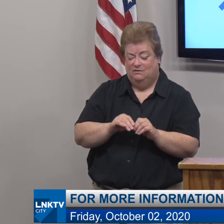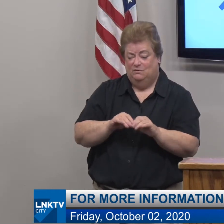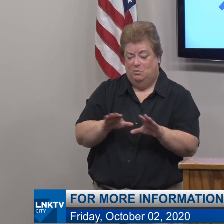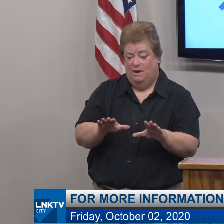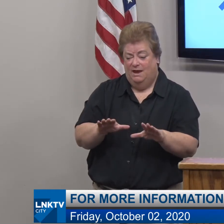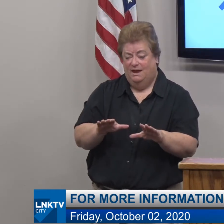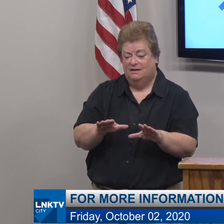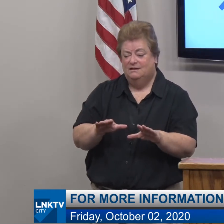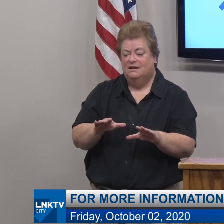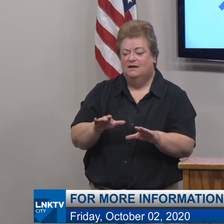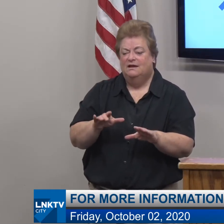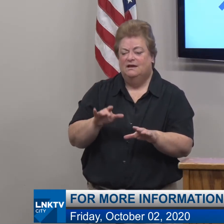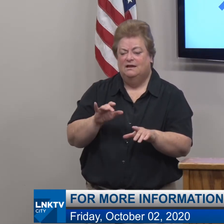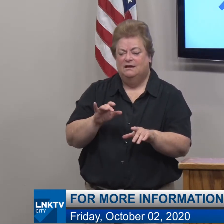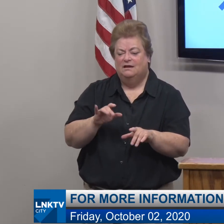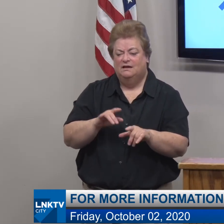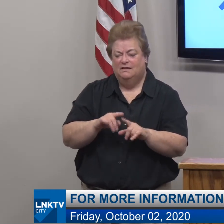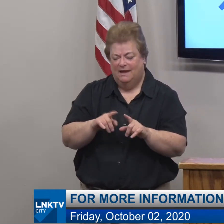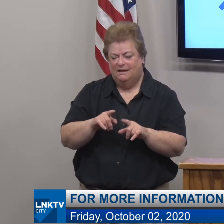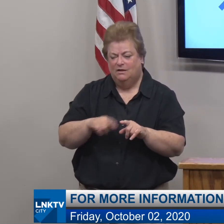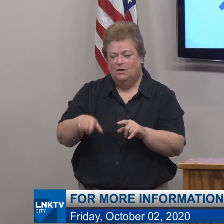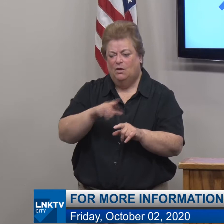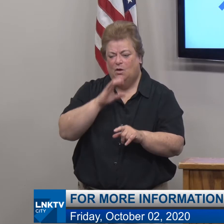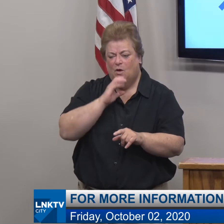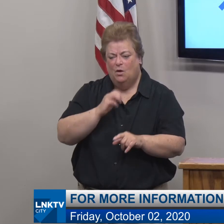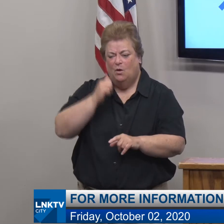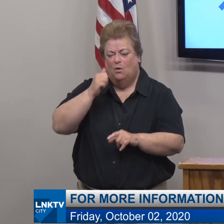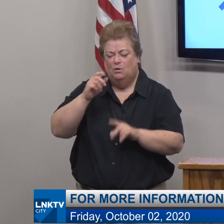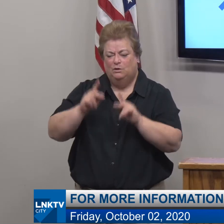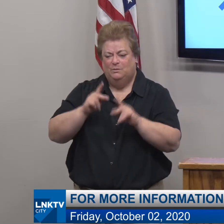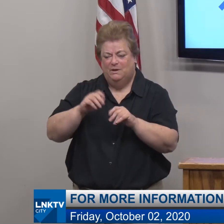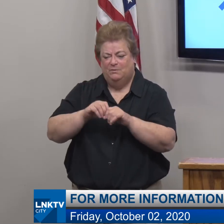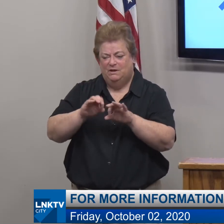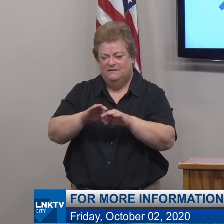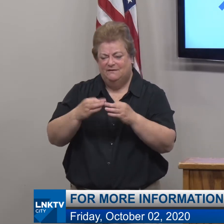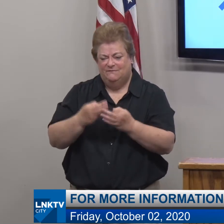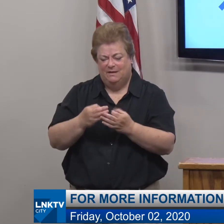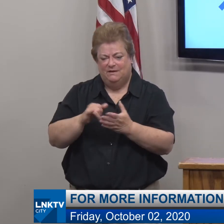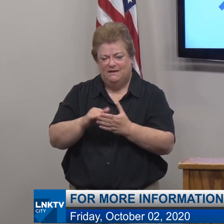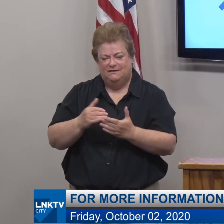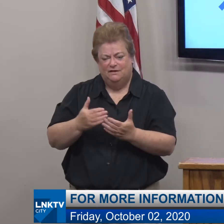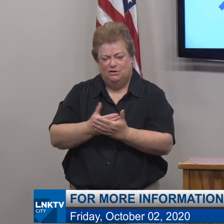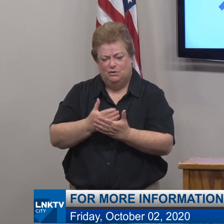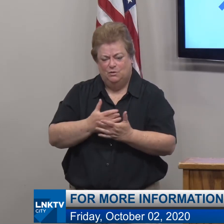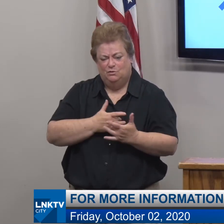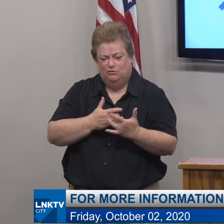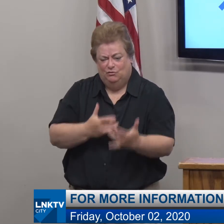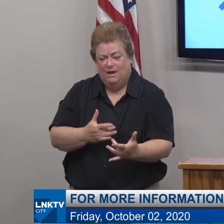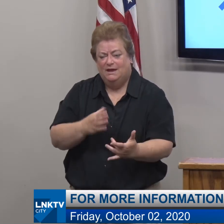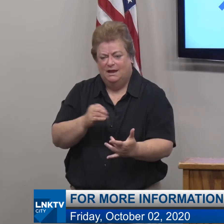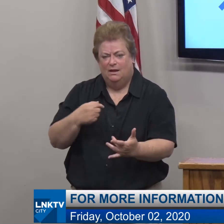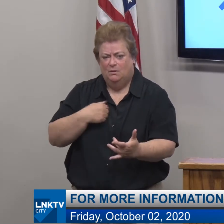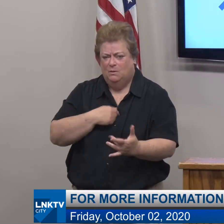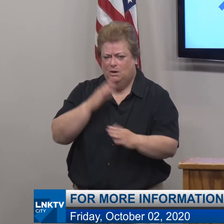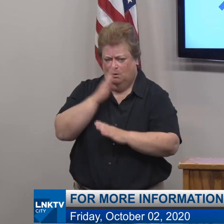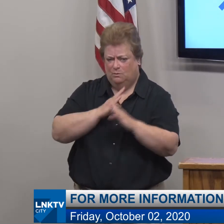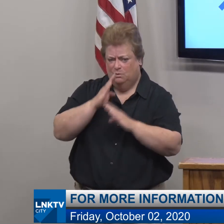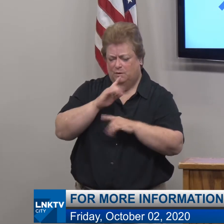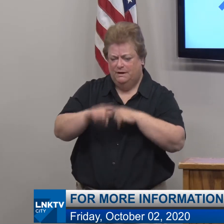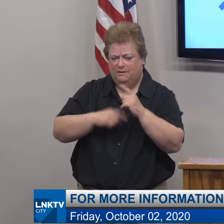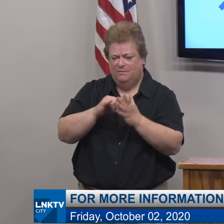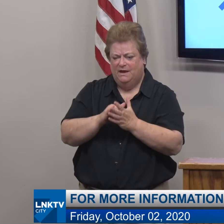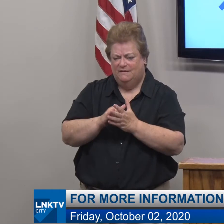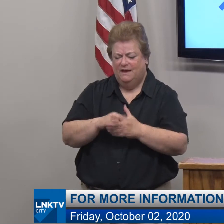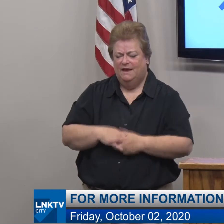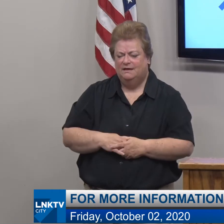healthy older adults and their families and friends is a new trend and one that is very concerning to us. The shift in